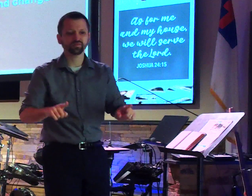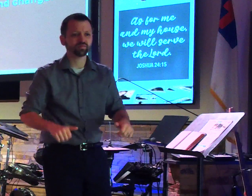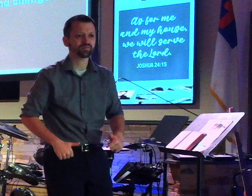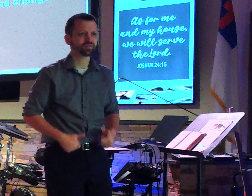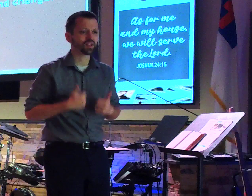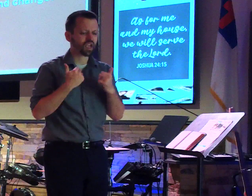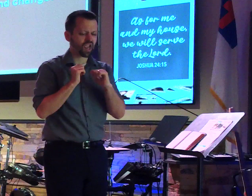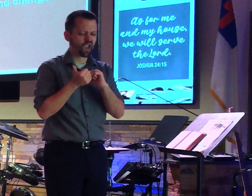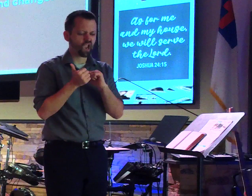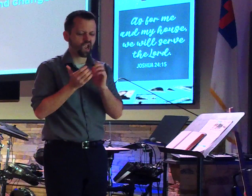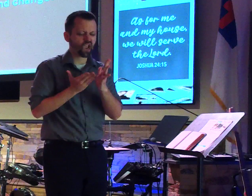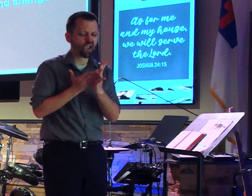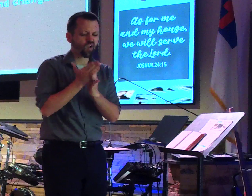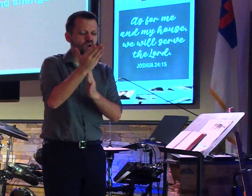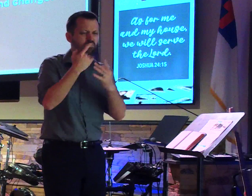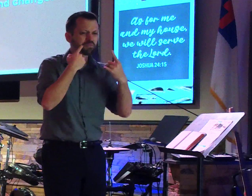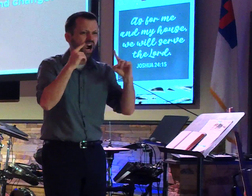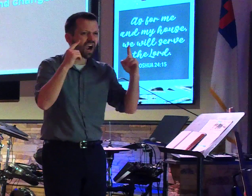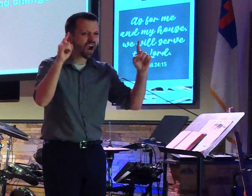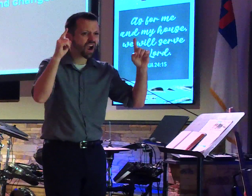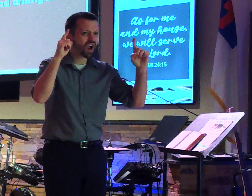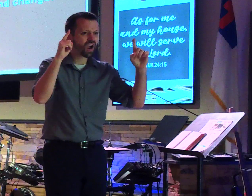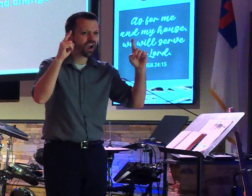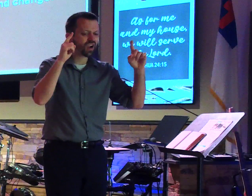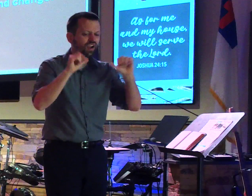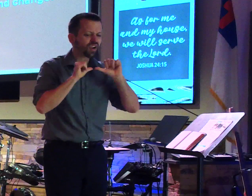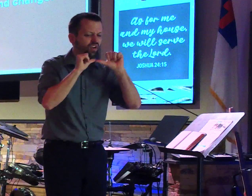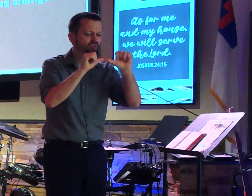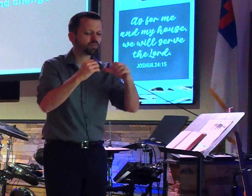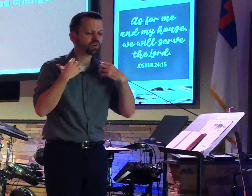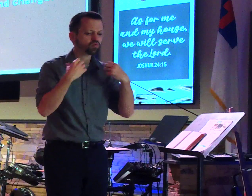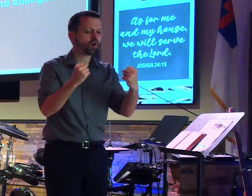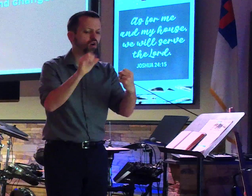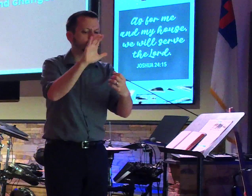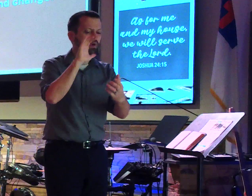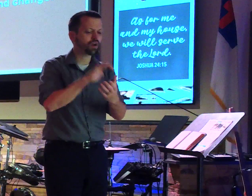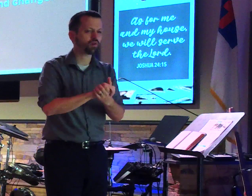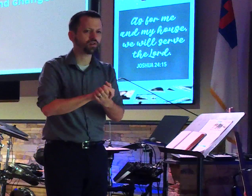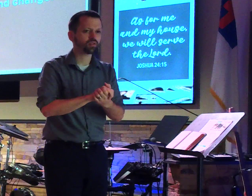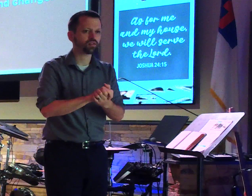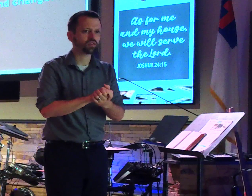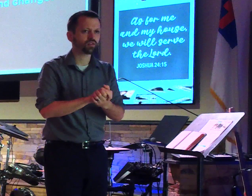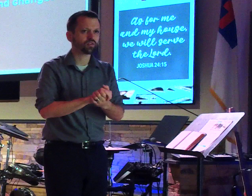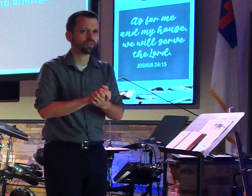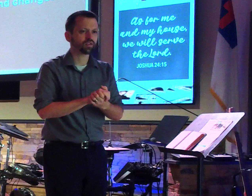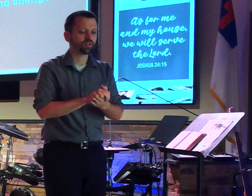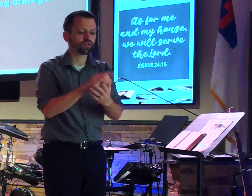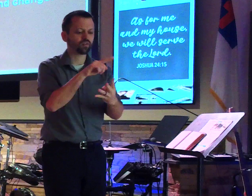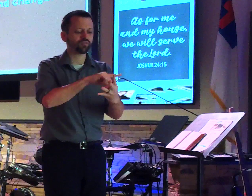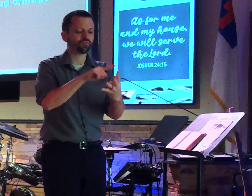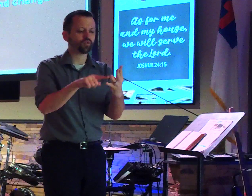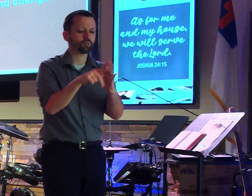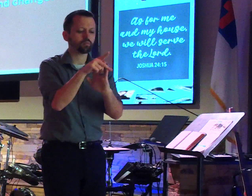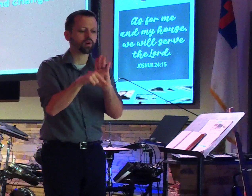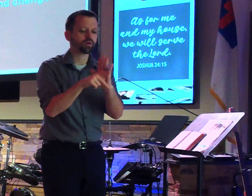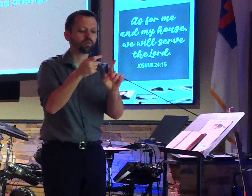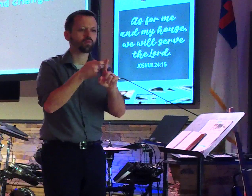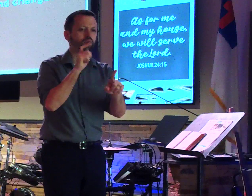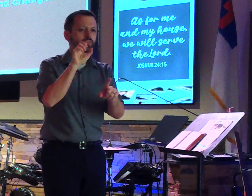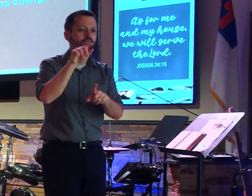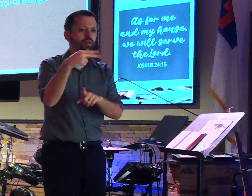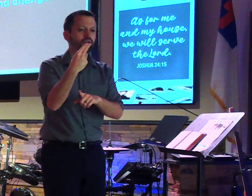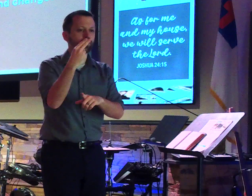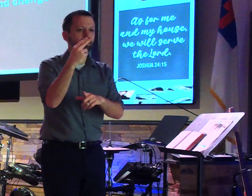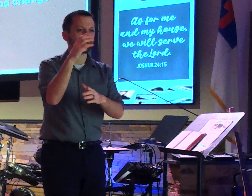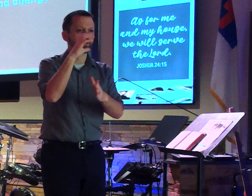those successfully and stay strong in your marriage? And so I want to share some of that with you. I want to give you 4 principles from Ephesians 5. They're